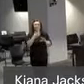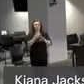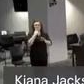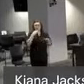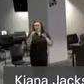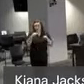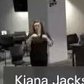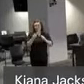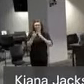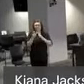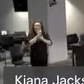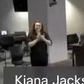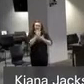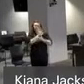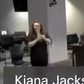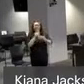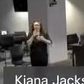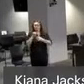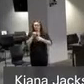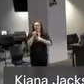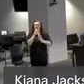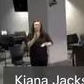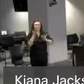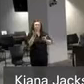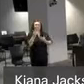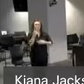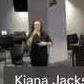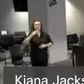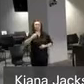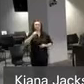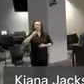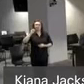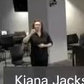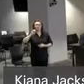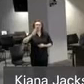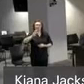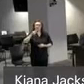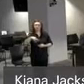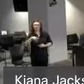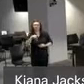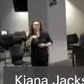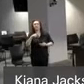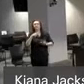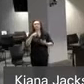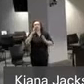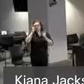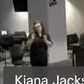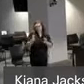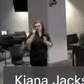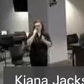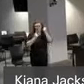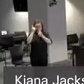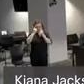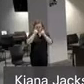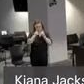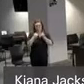rates, I do need to present two SHBP employer contribution resolutions for consideration. These are the same